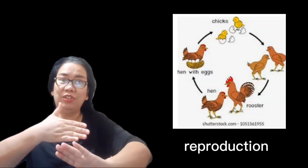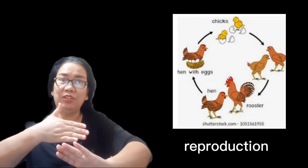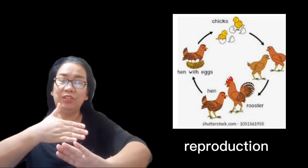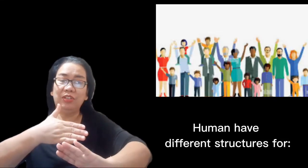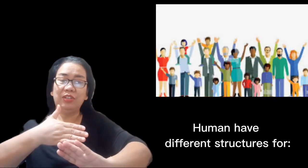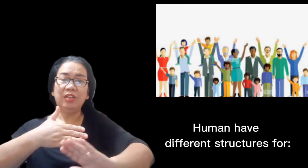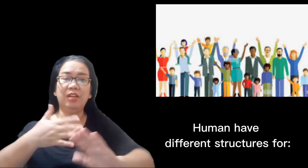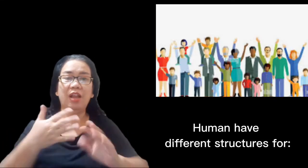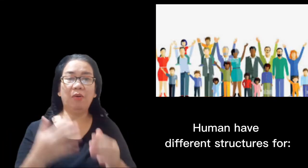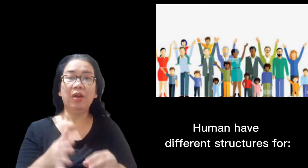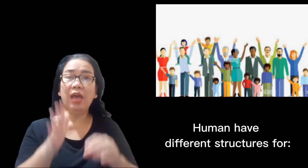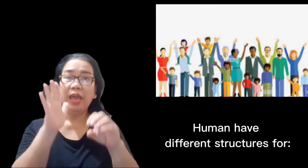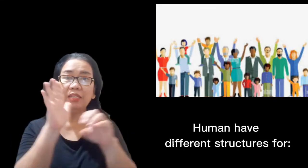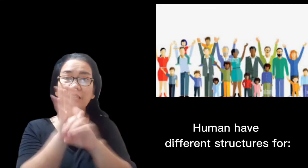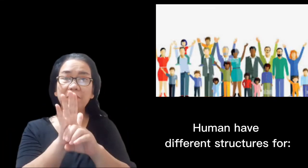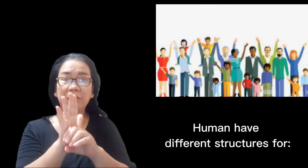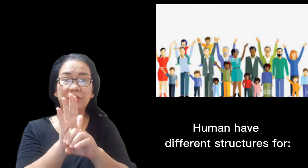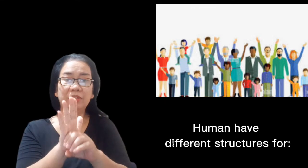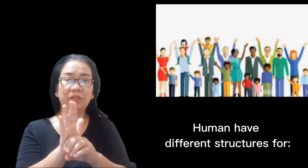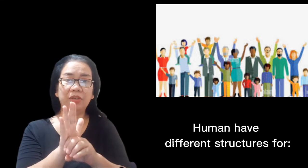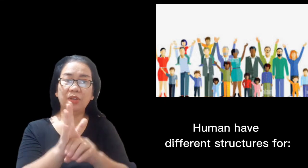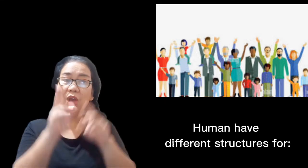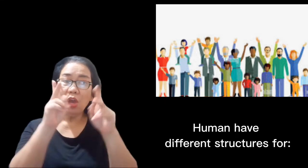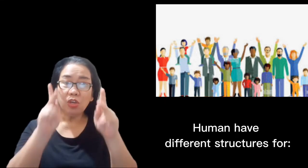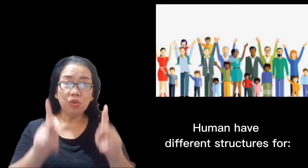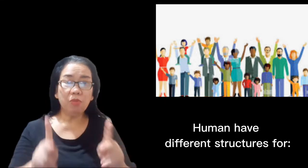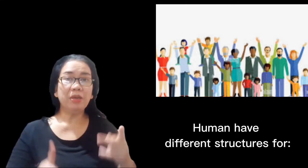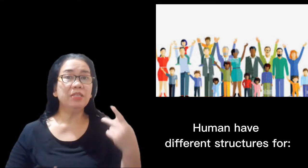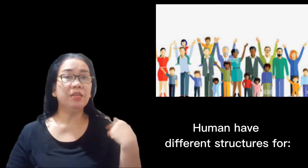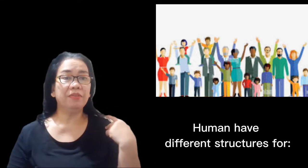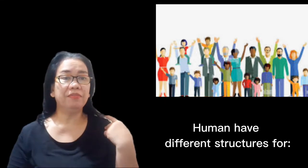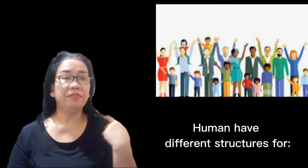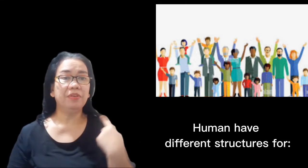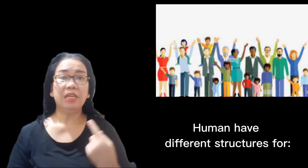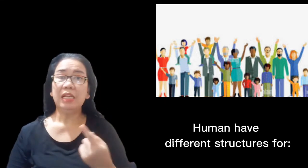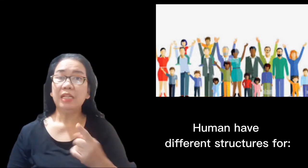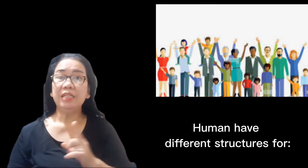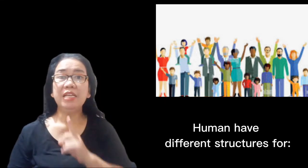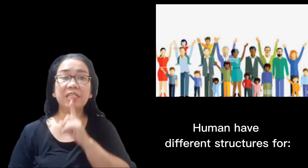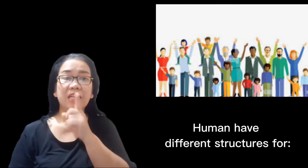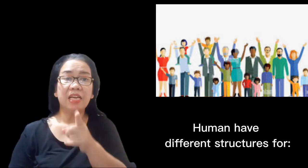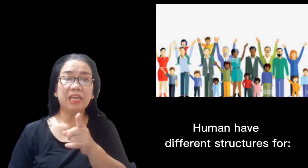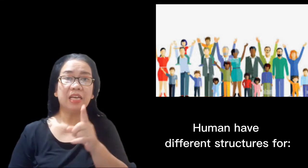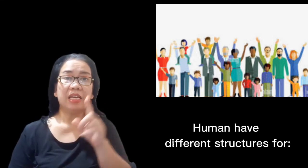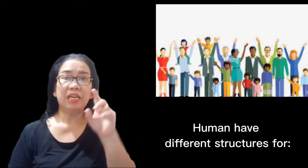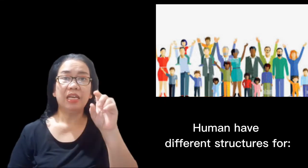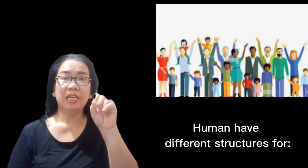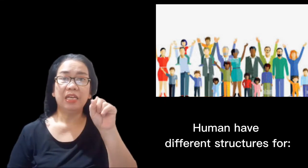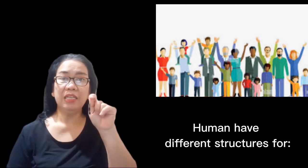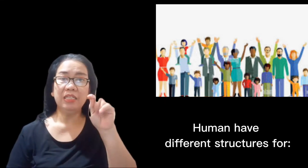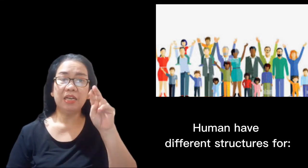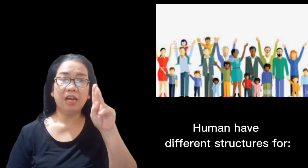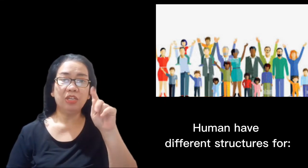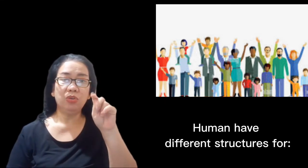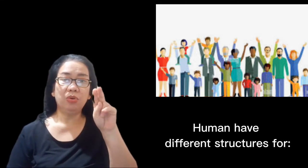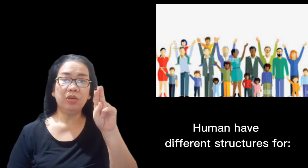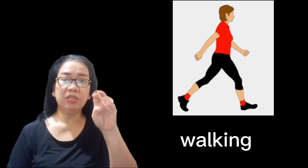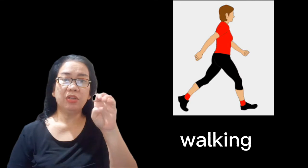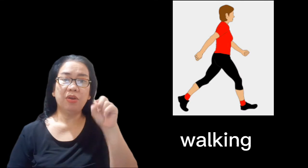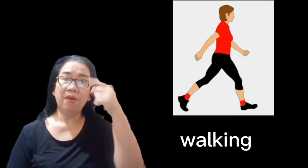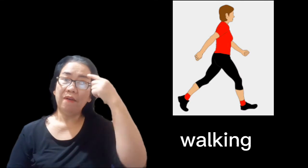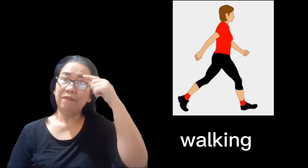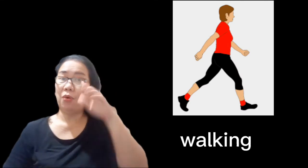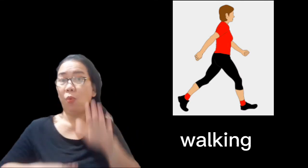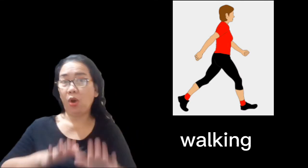reproduction. Now, example, humans have distinct